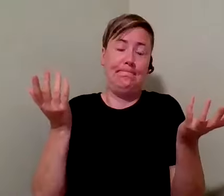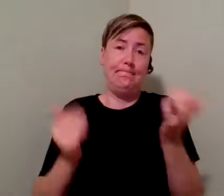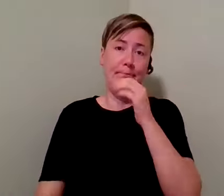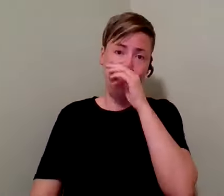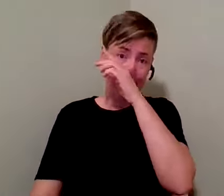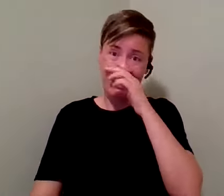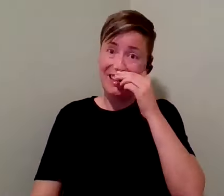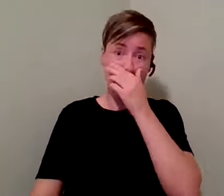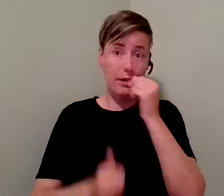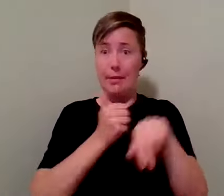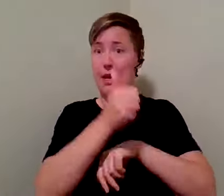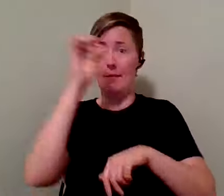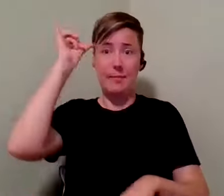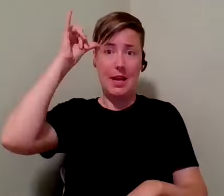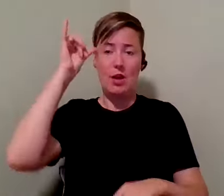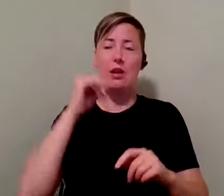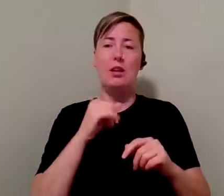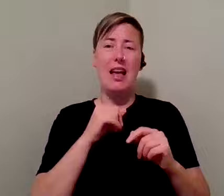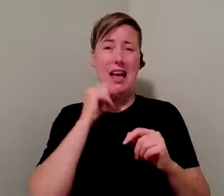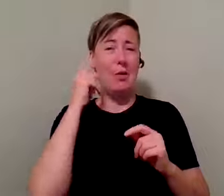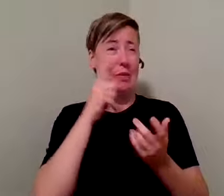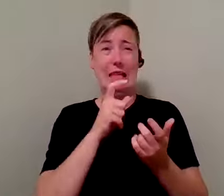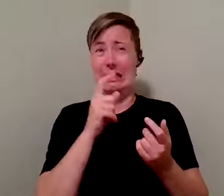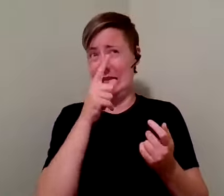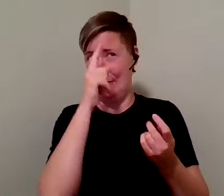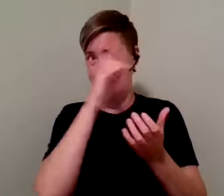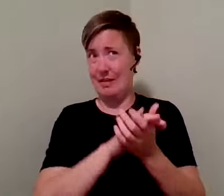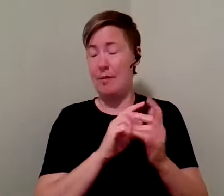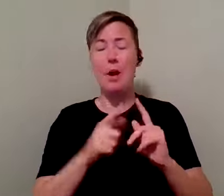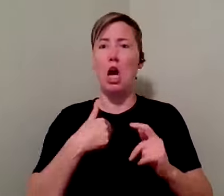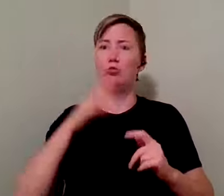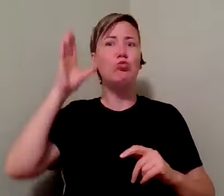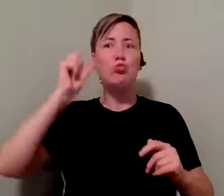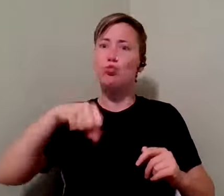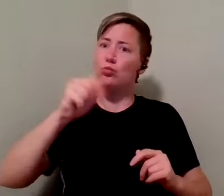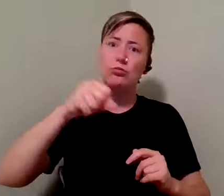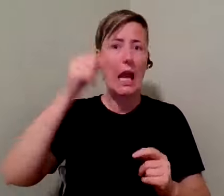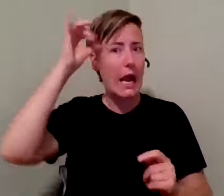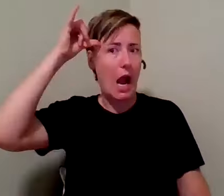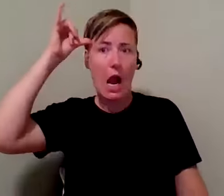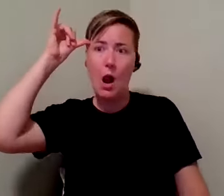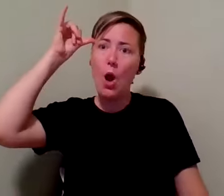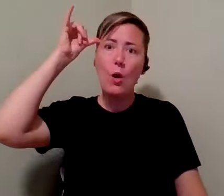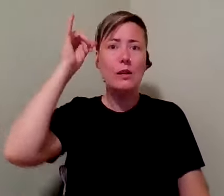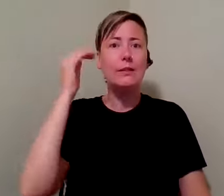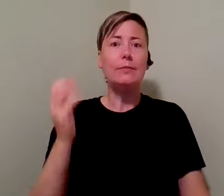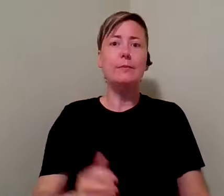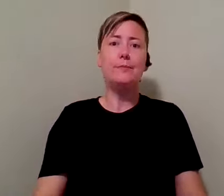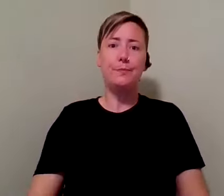I don't even think they bought it, but that was my story. I was sticking to it. And a couple of days later, I was totally